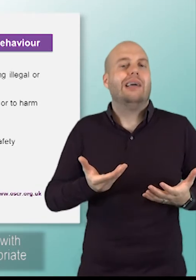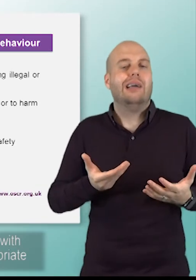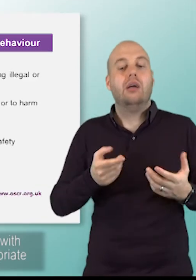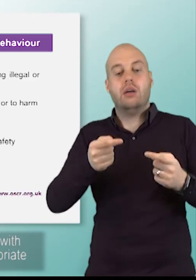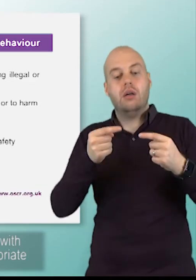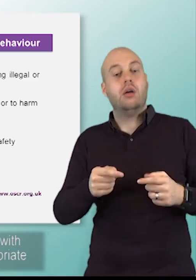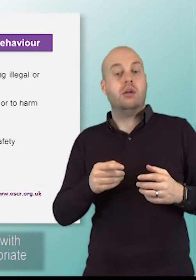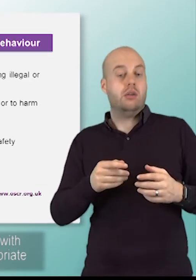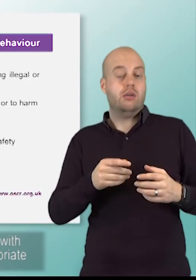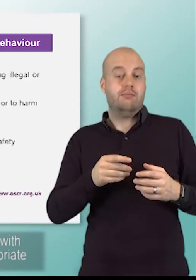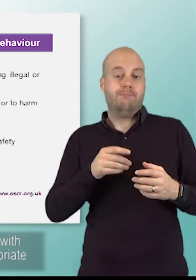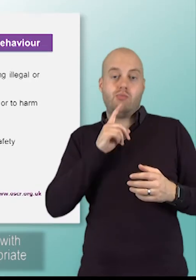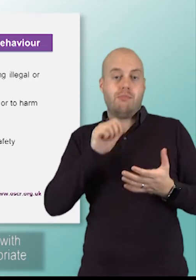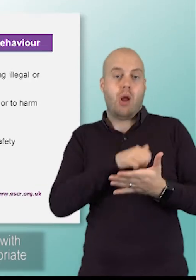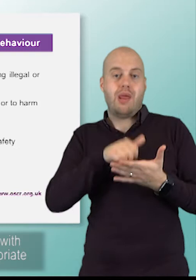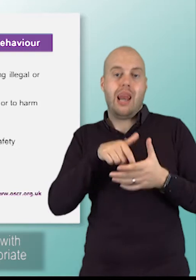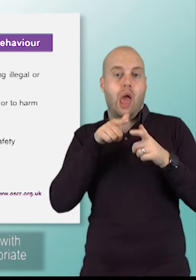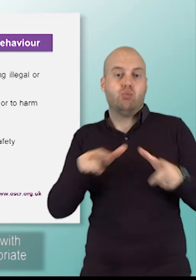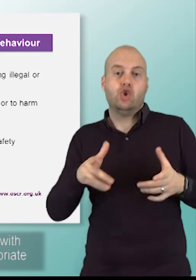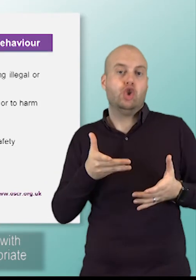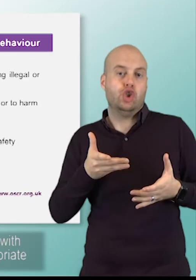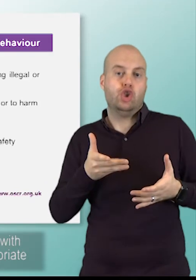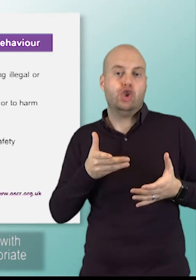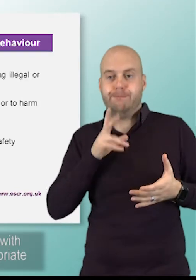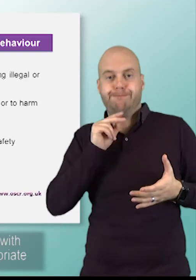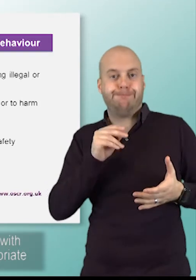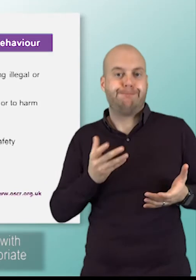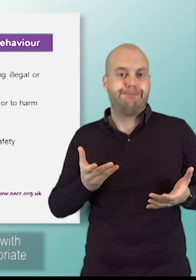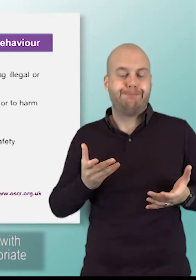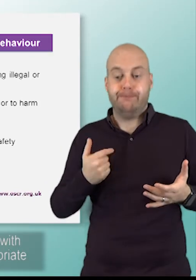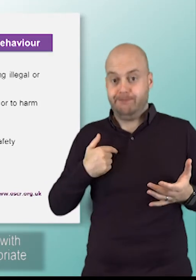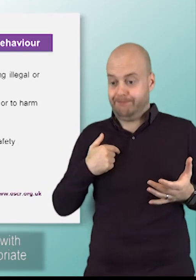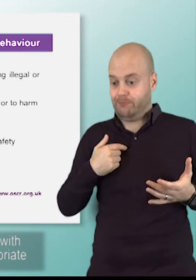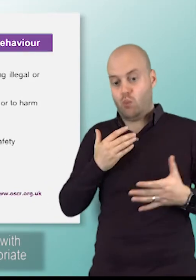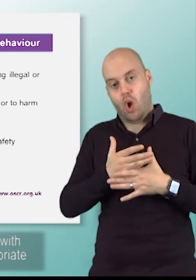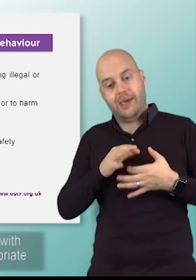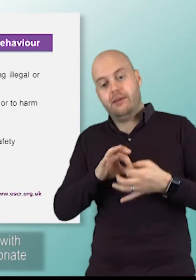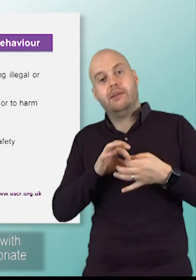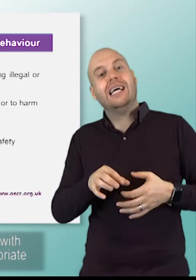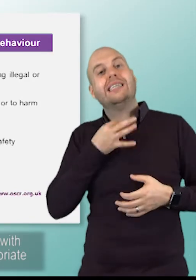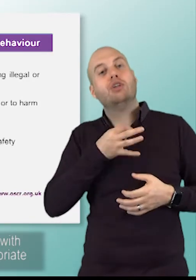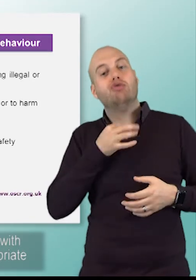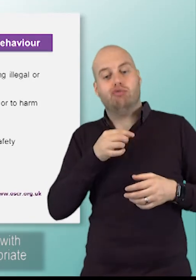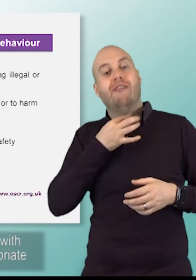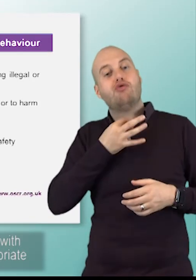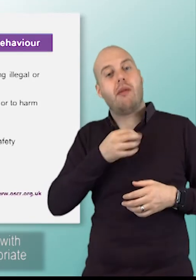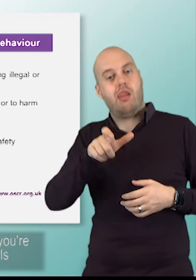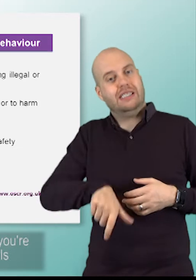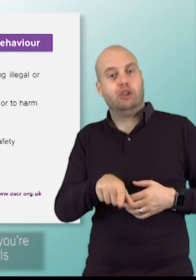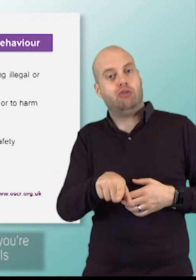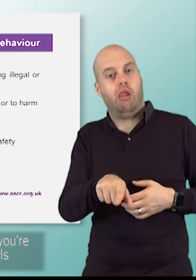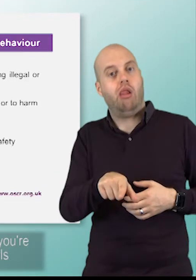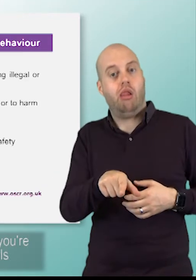of inappropriate language. You're working with vulnerable individuals. What you deem to be inappropriate within